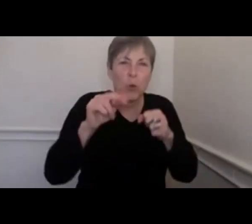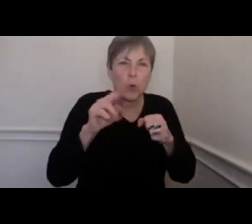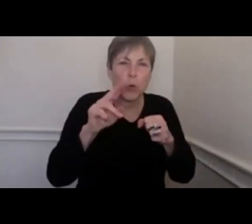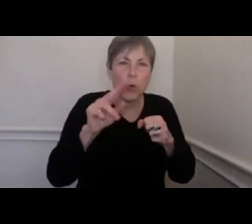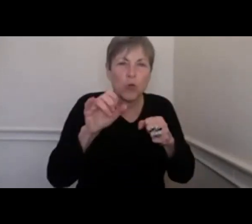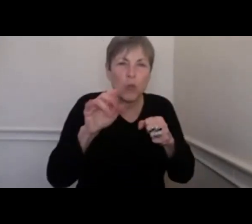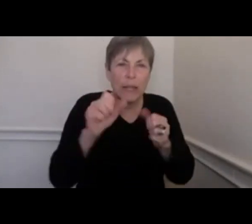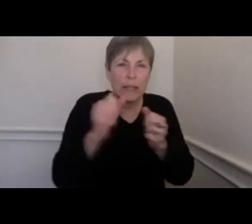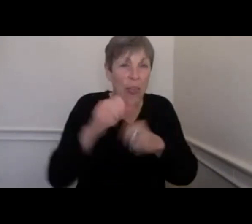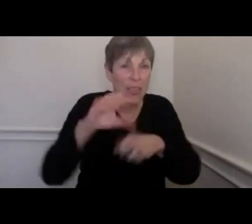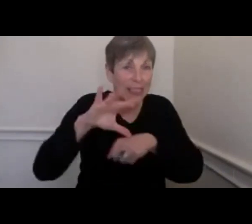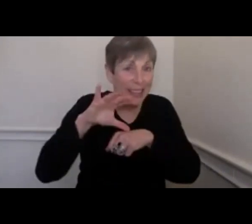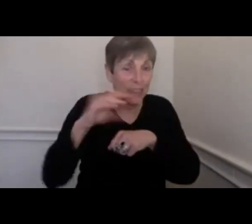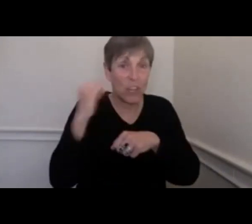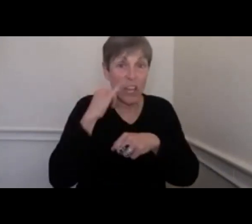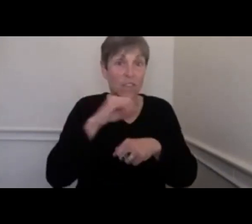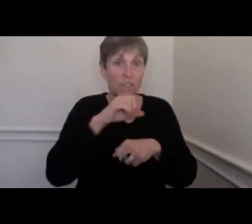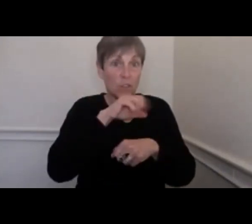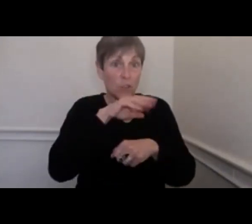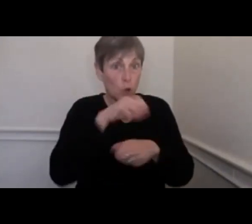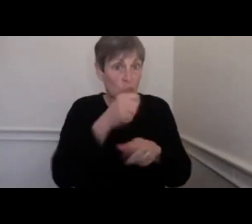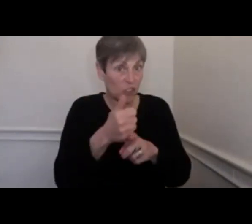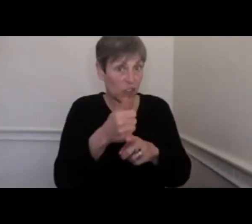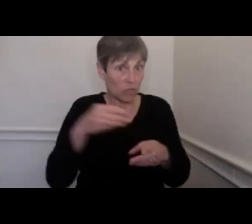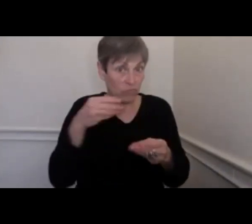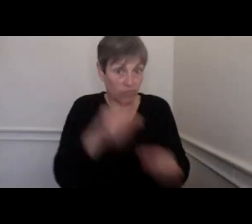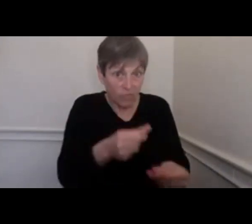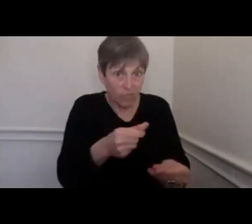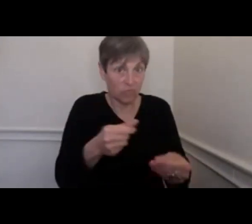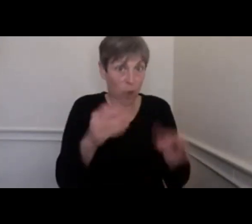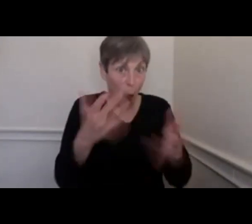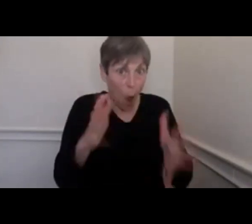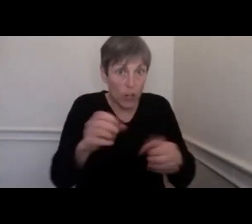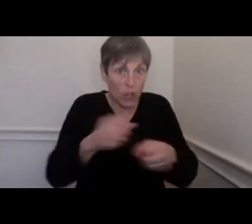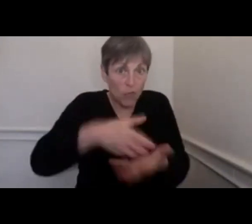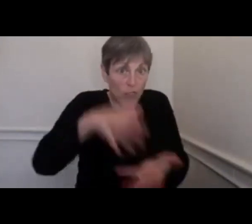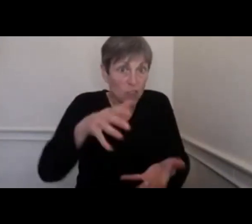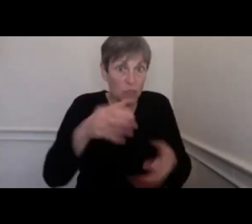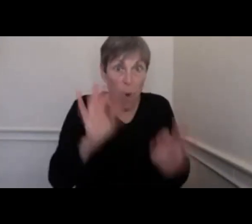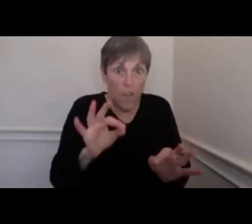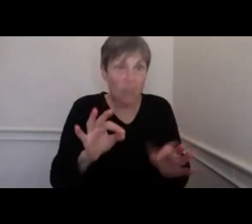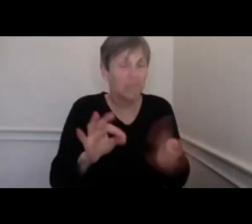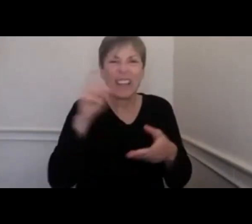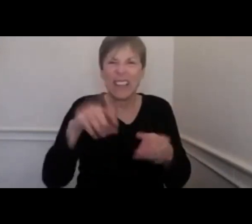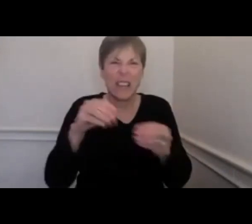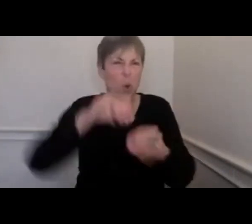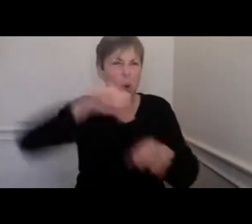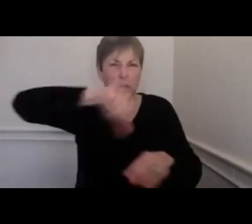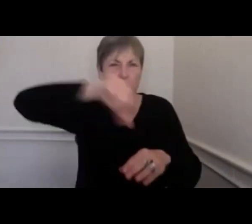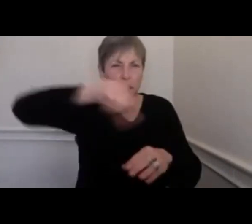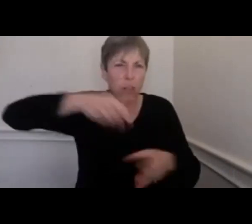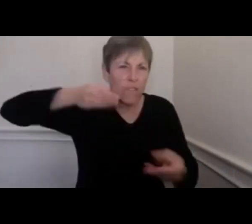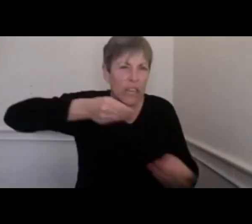if you have nutrient-rich potting soil to begin with, they're good to go. So that's a nice thing about these quick, more quick and